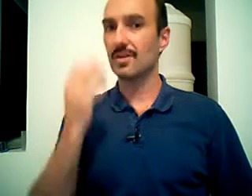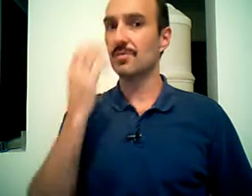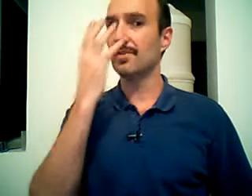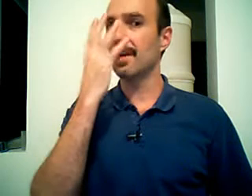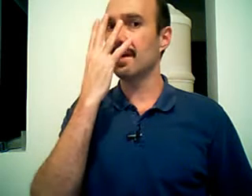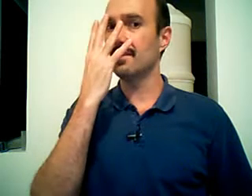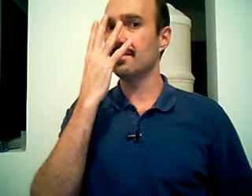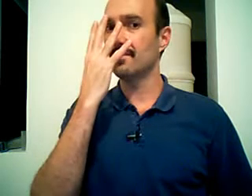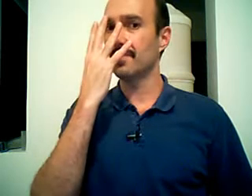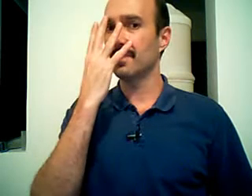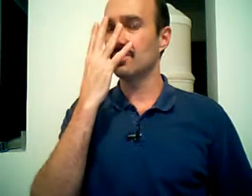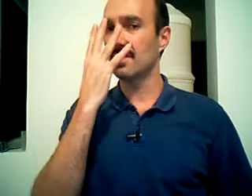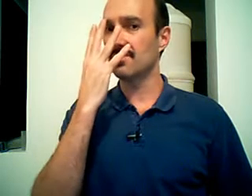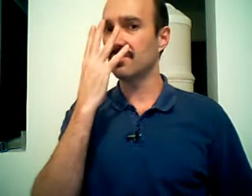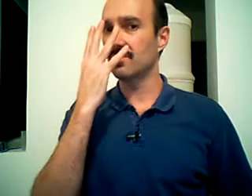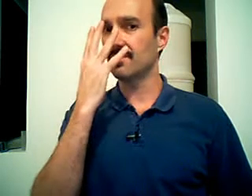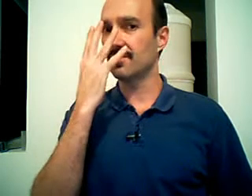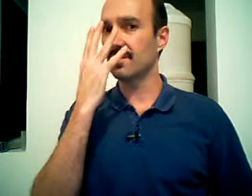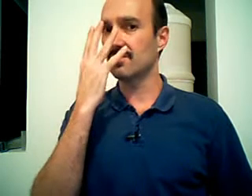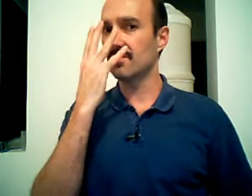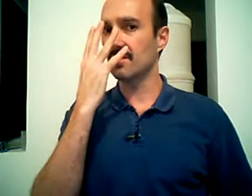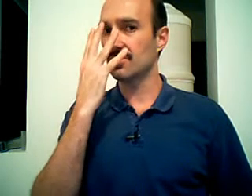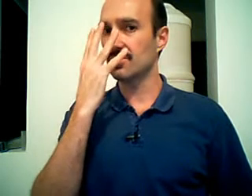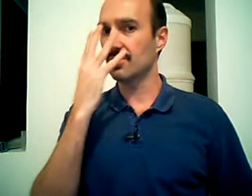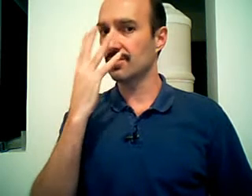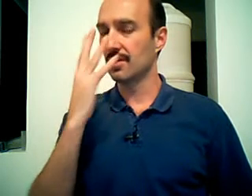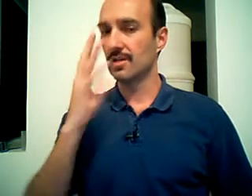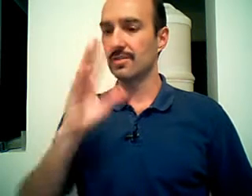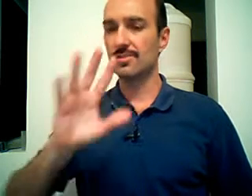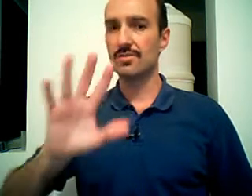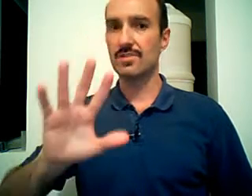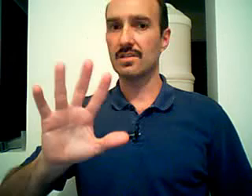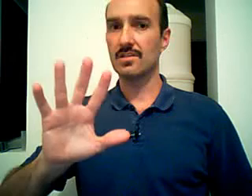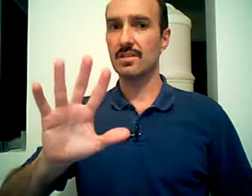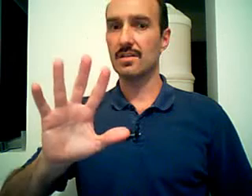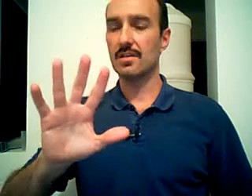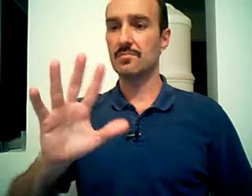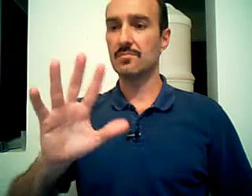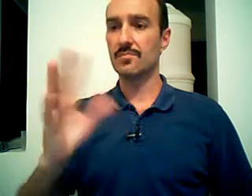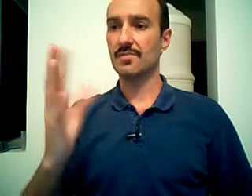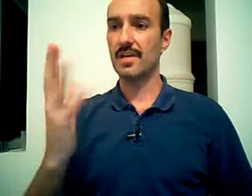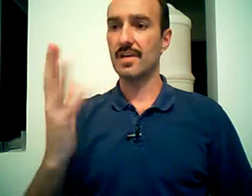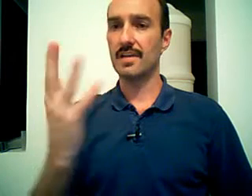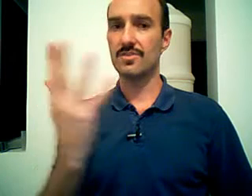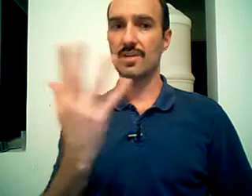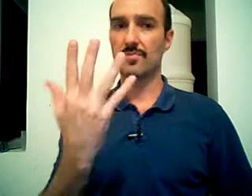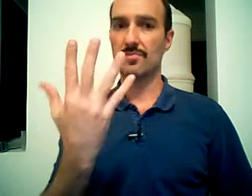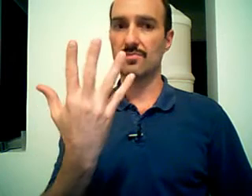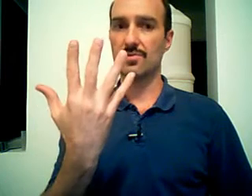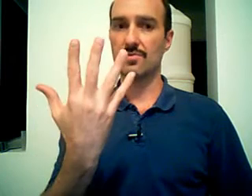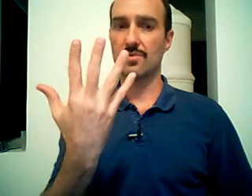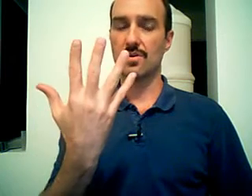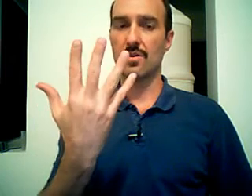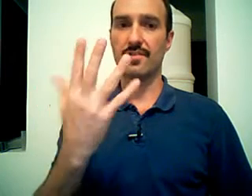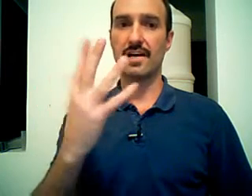your head. This one has a few different things involved because you're just using the hand shape, which we can call